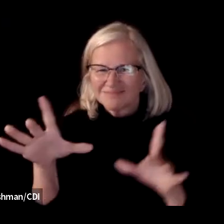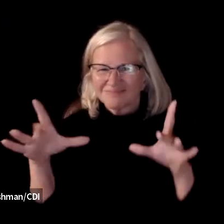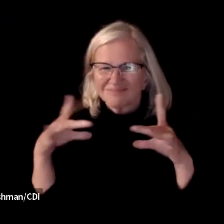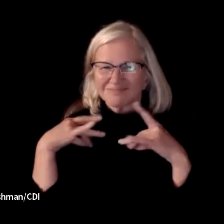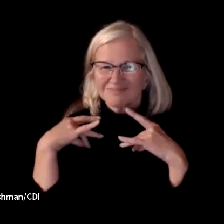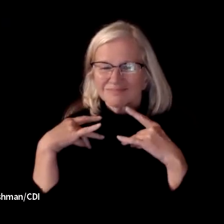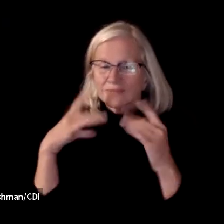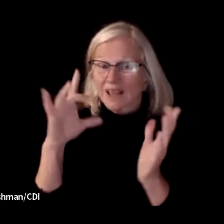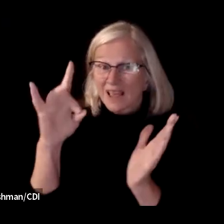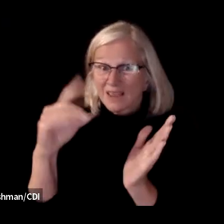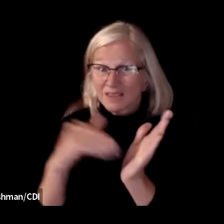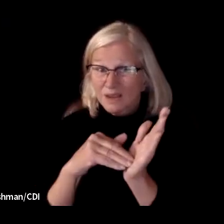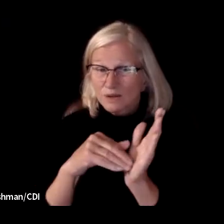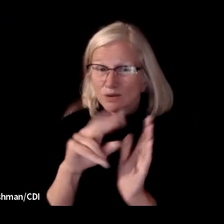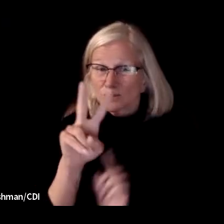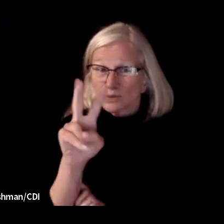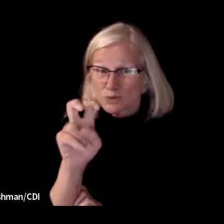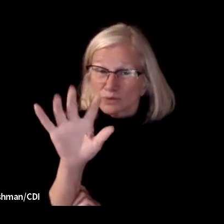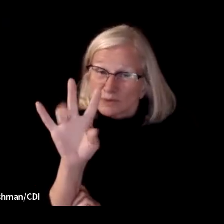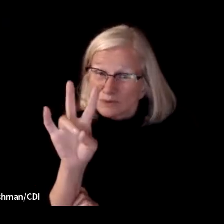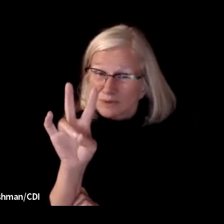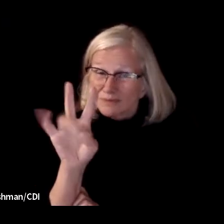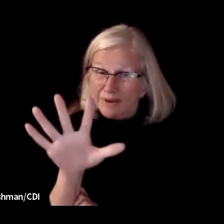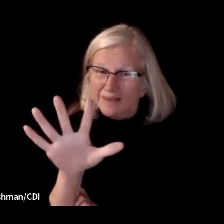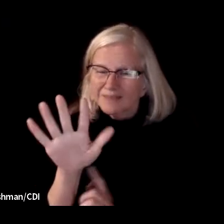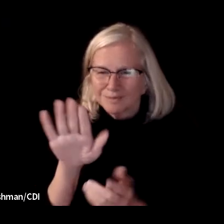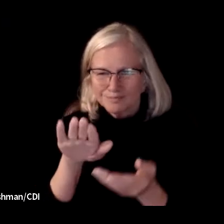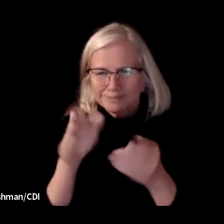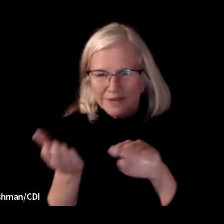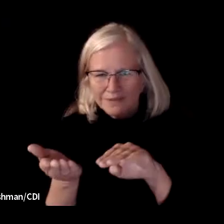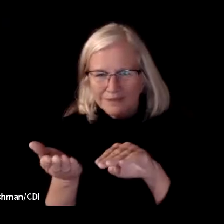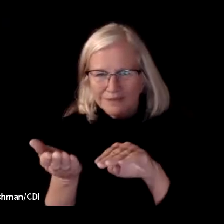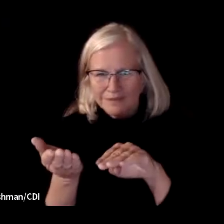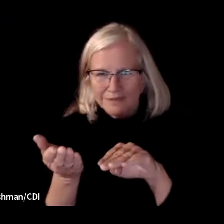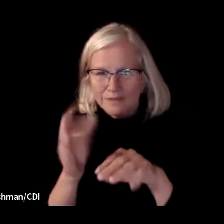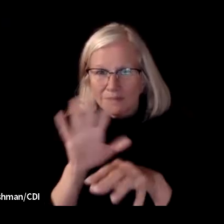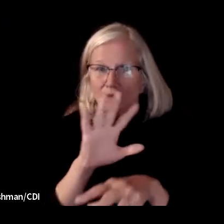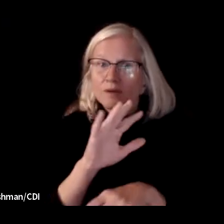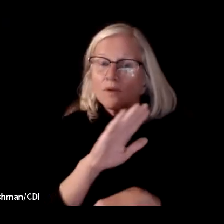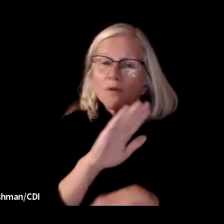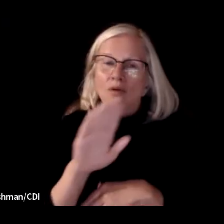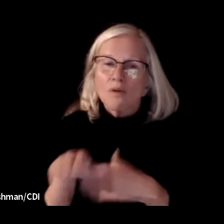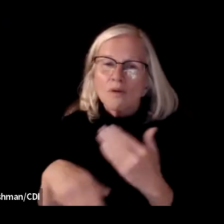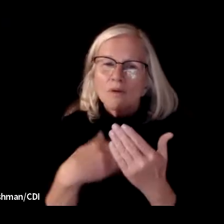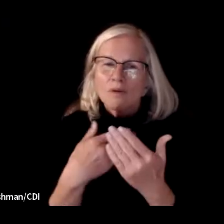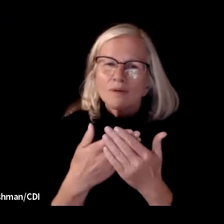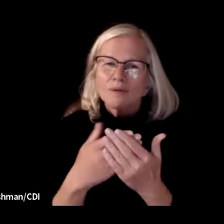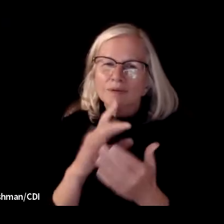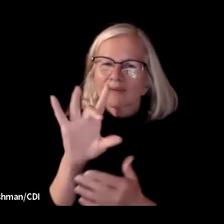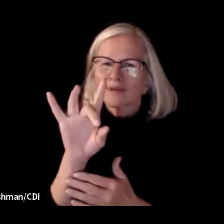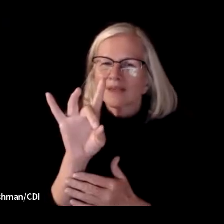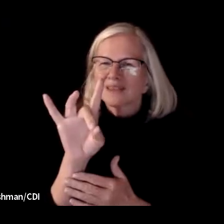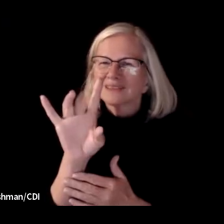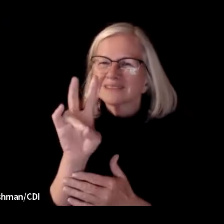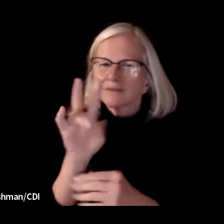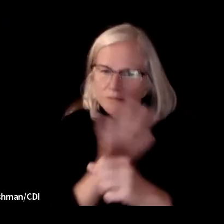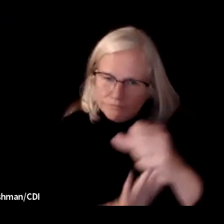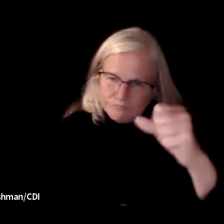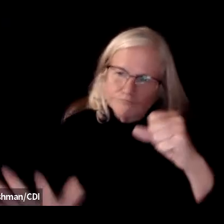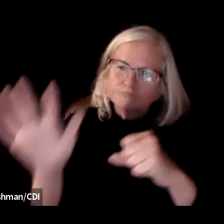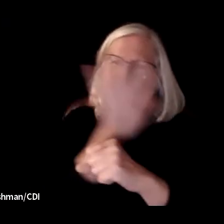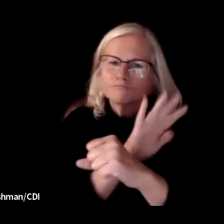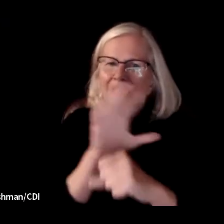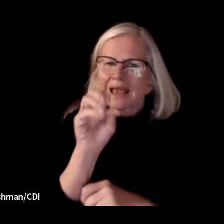8,275 deaths. All of Minnesota's 87 counties are listed by the CDC as having high rates of